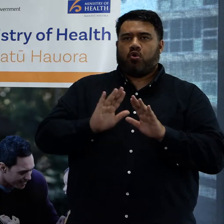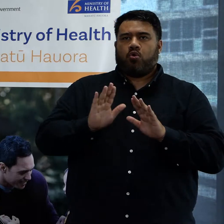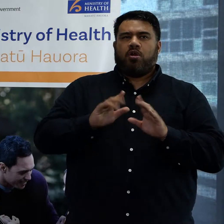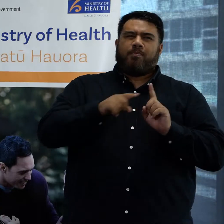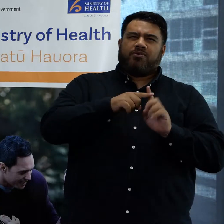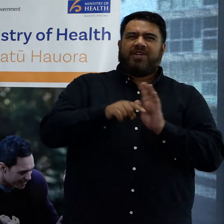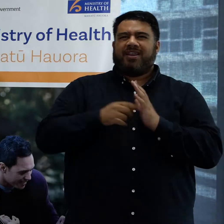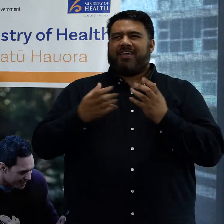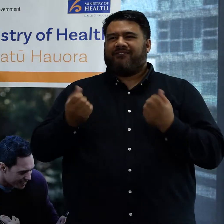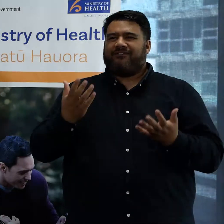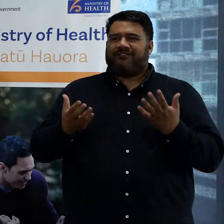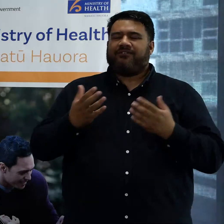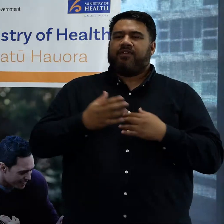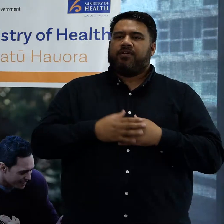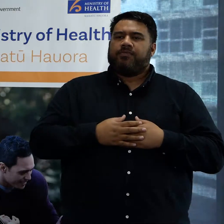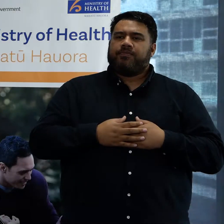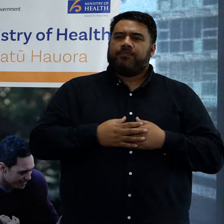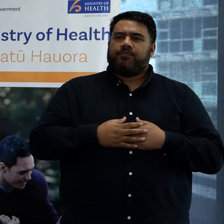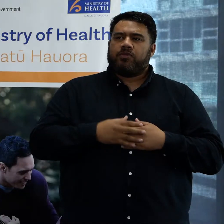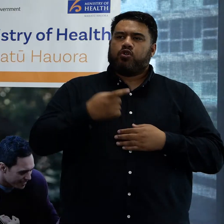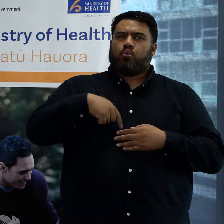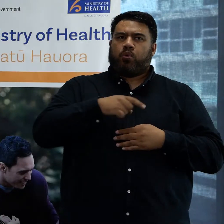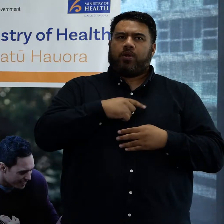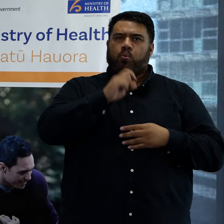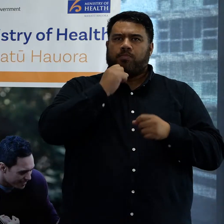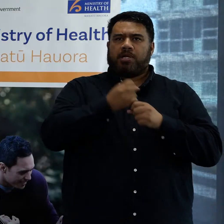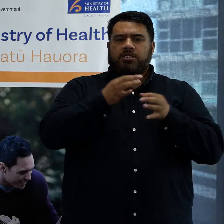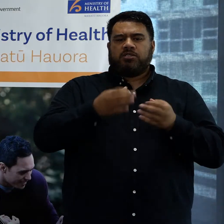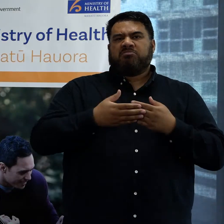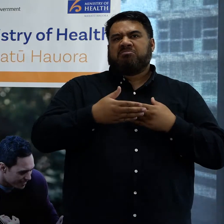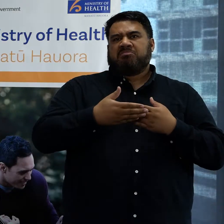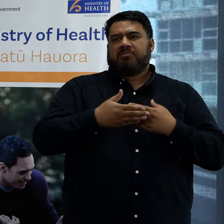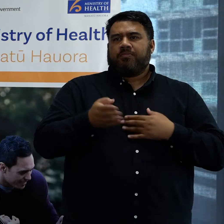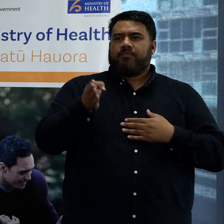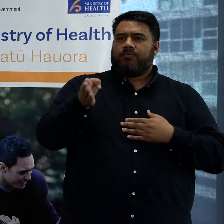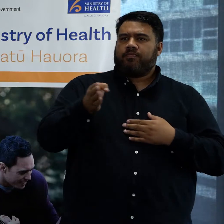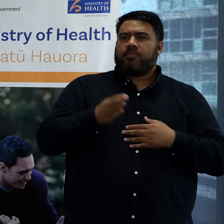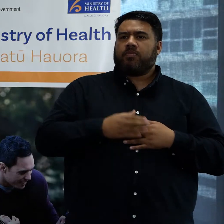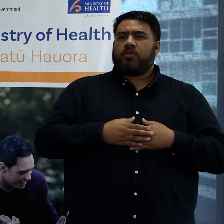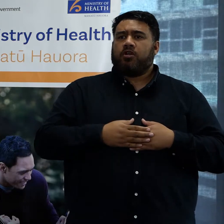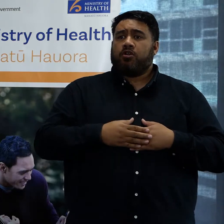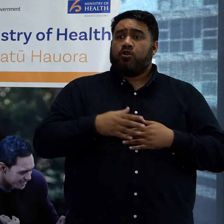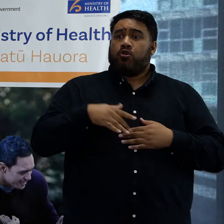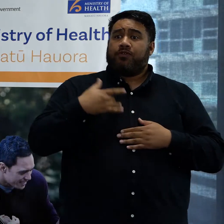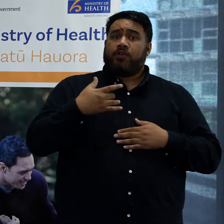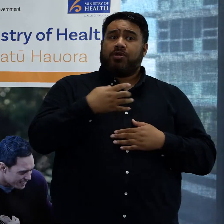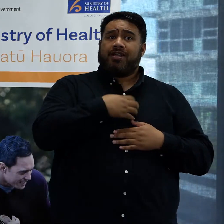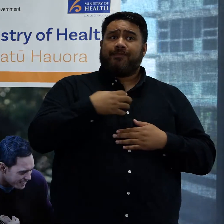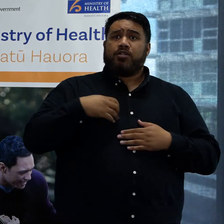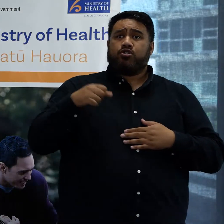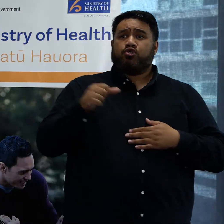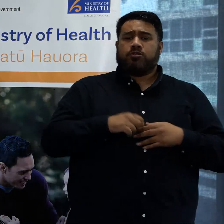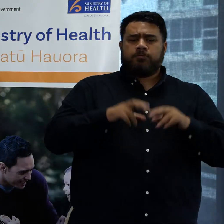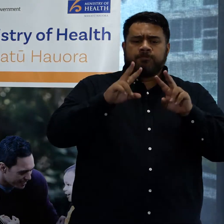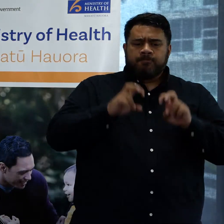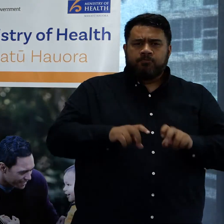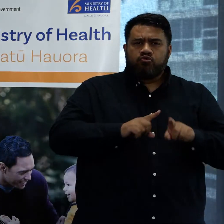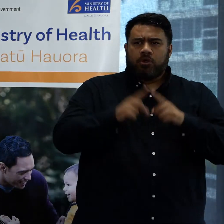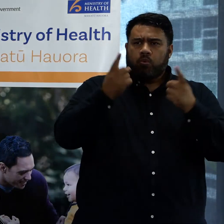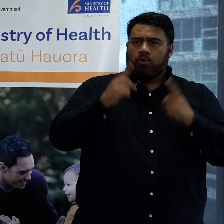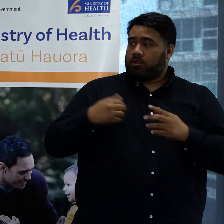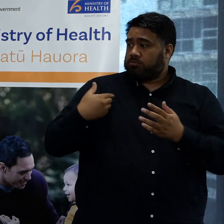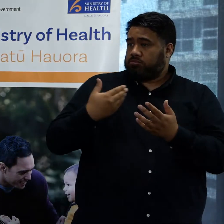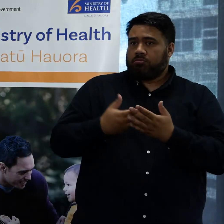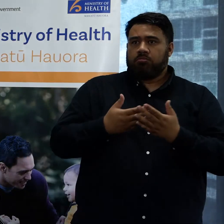busy pulling that together. Would you support the government launching an inquiry into the country's COVID-19 response so far to address